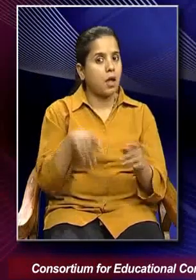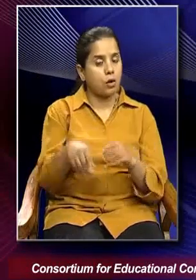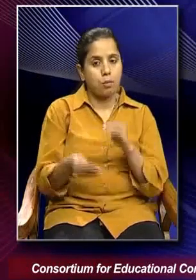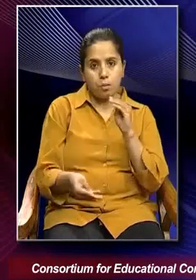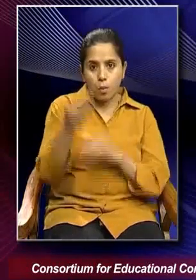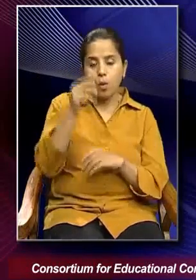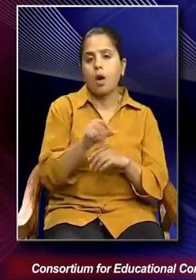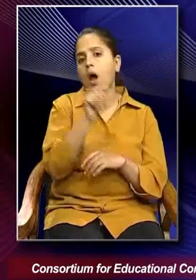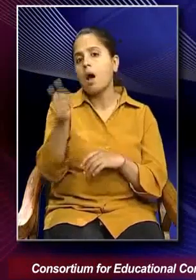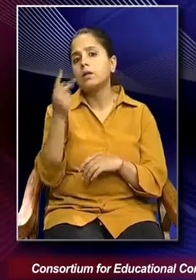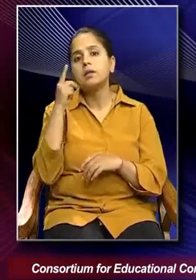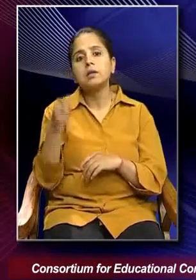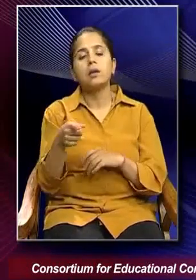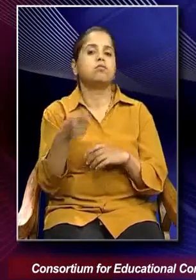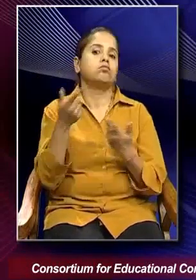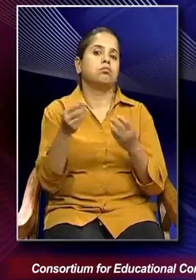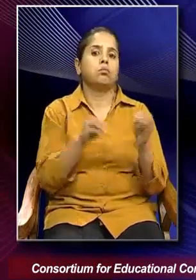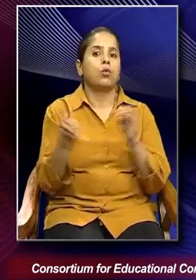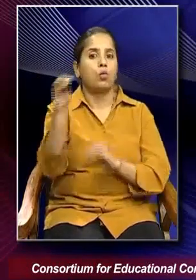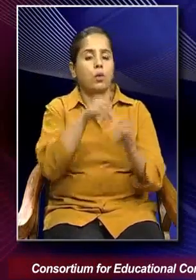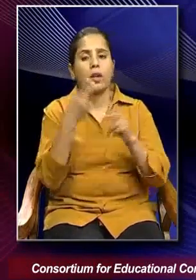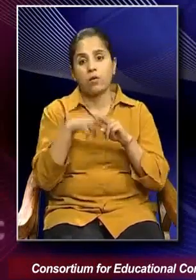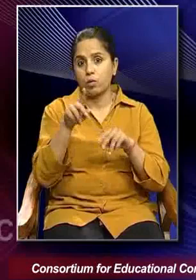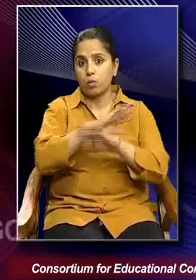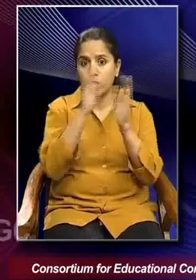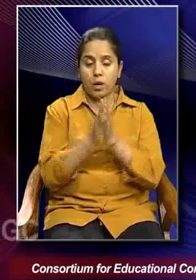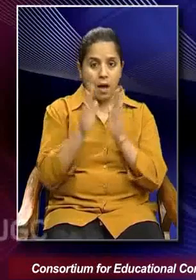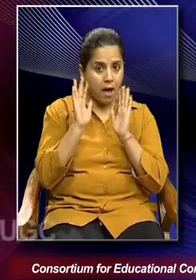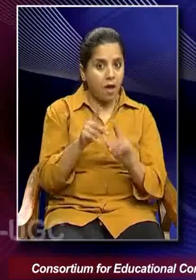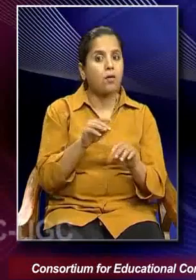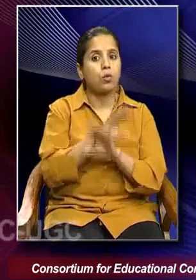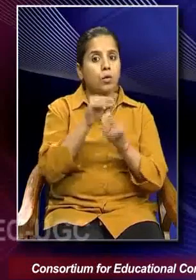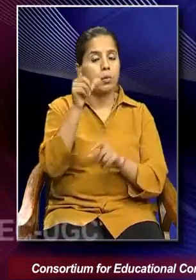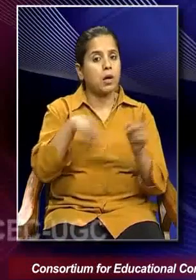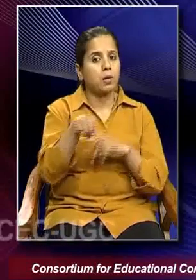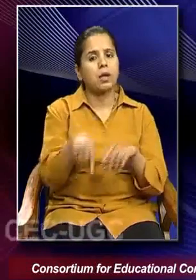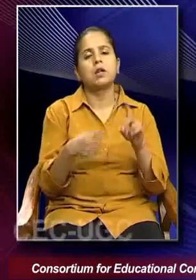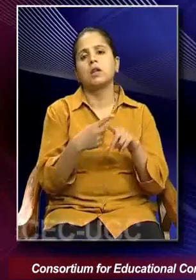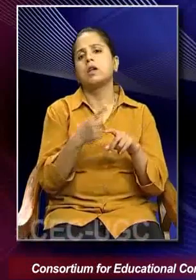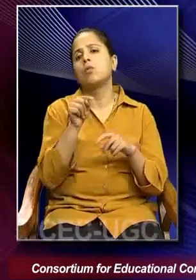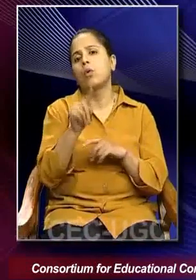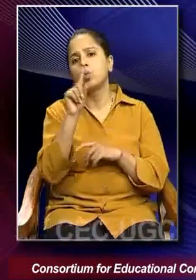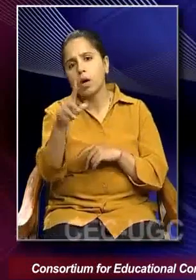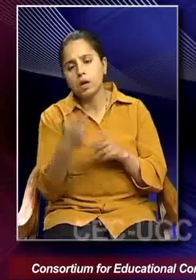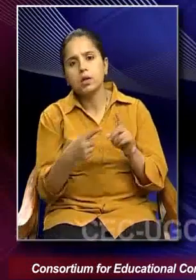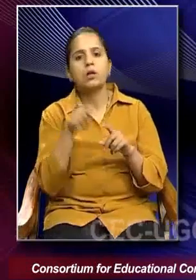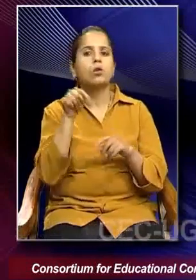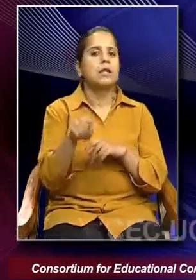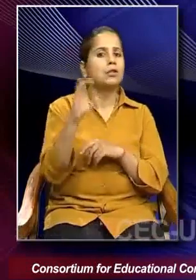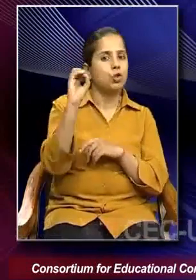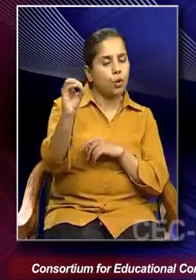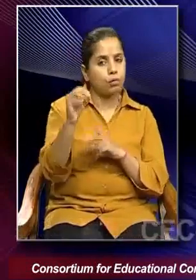net migration. So if you have the total population at time t.1 and total population at